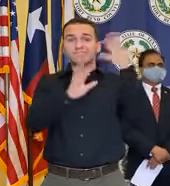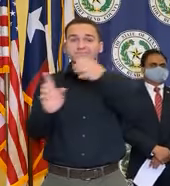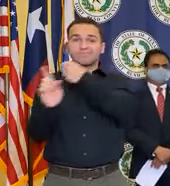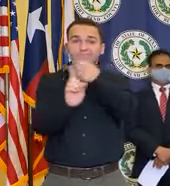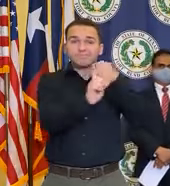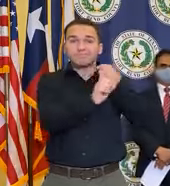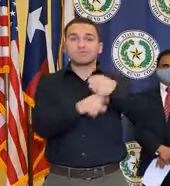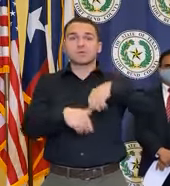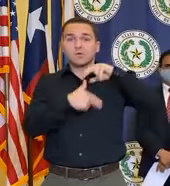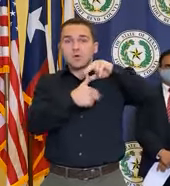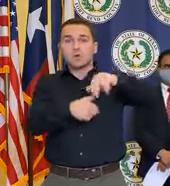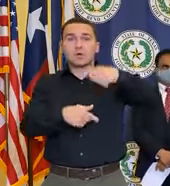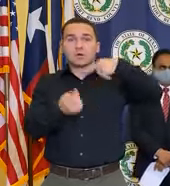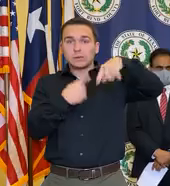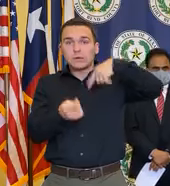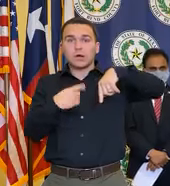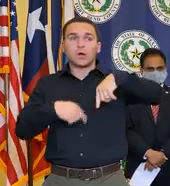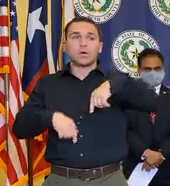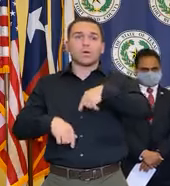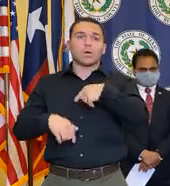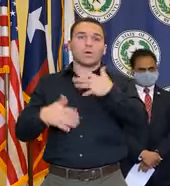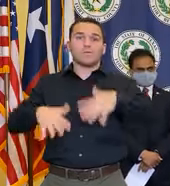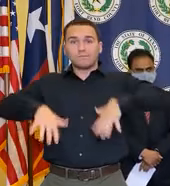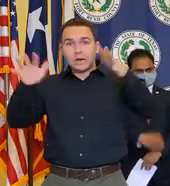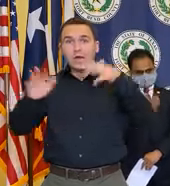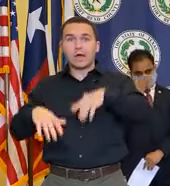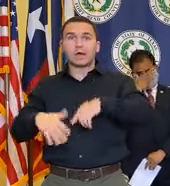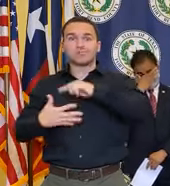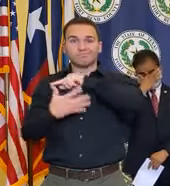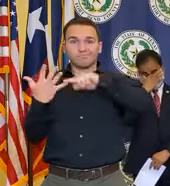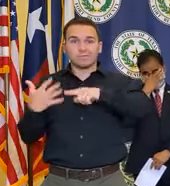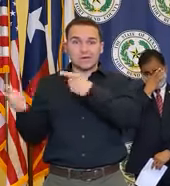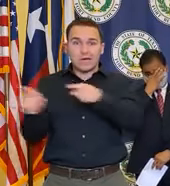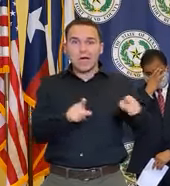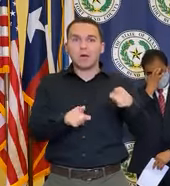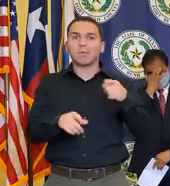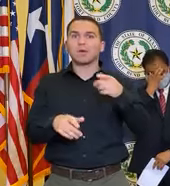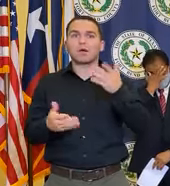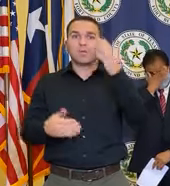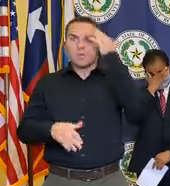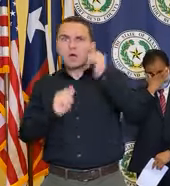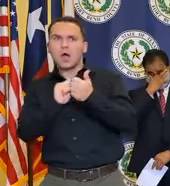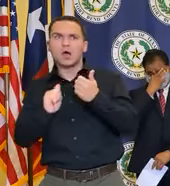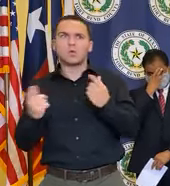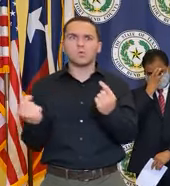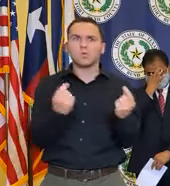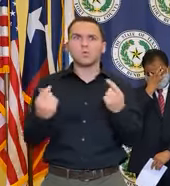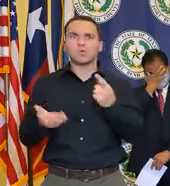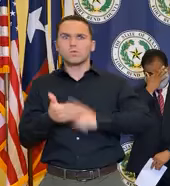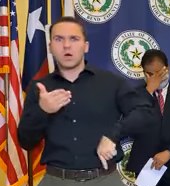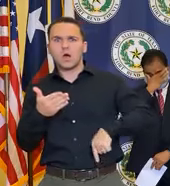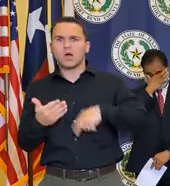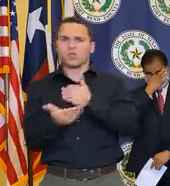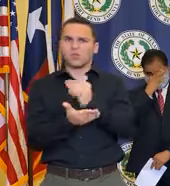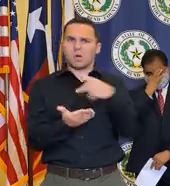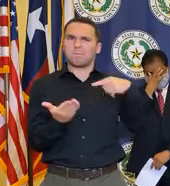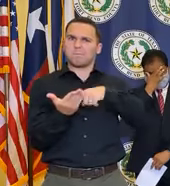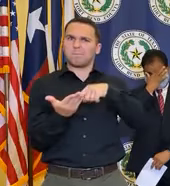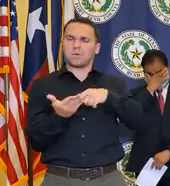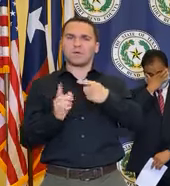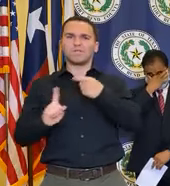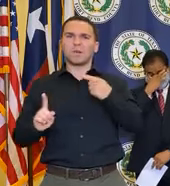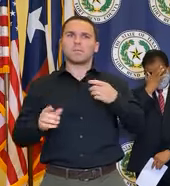from our Homeland Security and Emergency Management Office. Residents can get active emergency alerts from our Sheriff's Office and from our constables. They